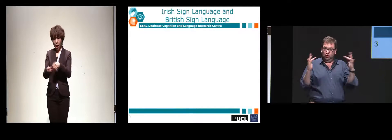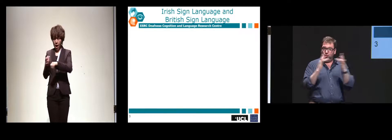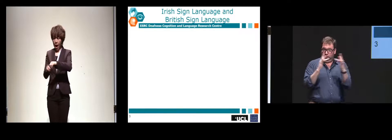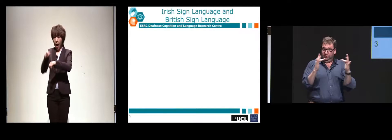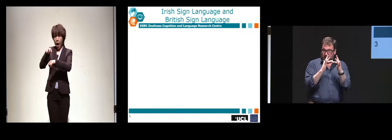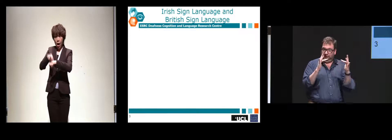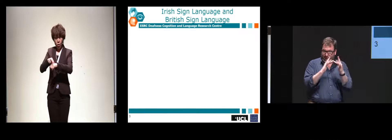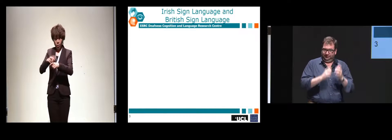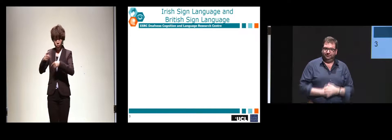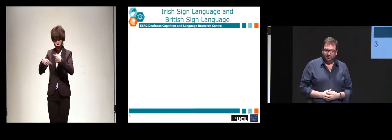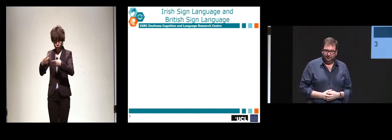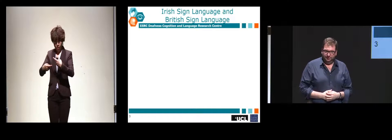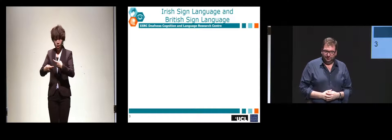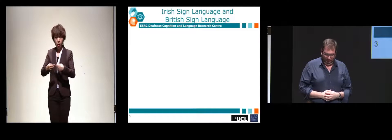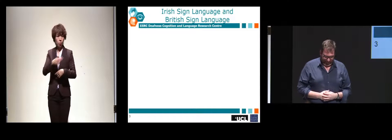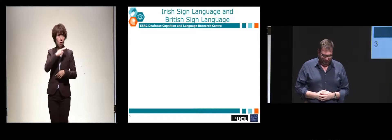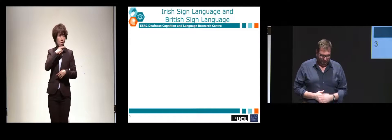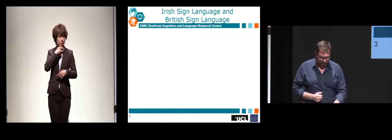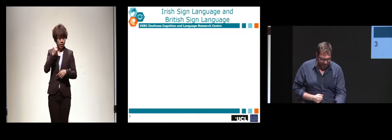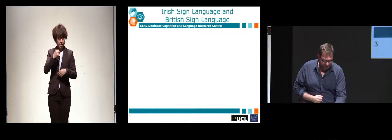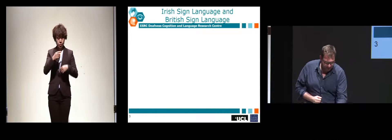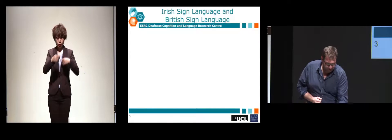and BSL.